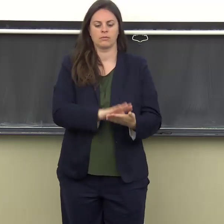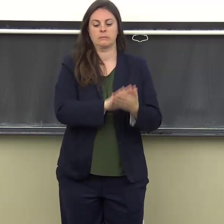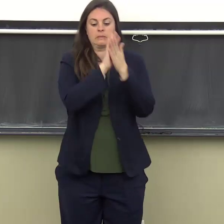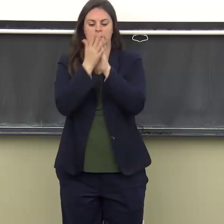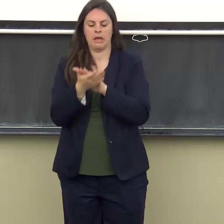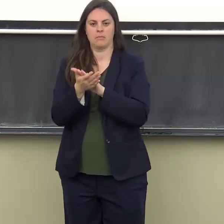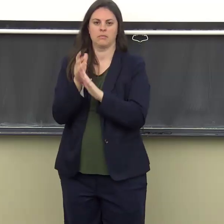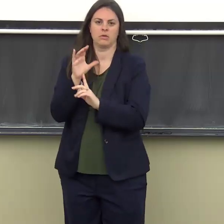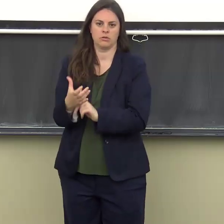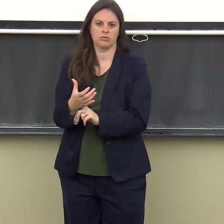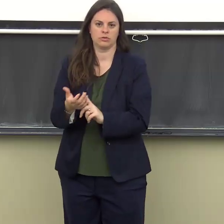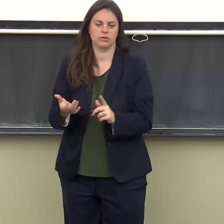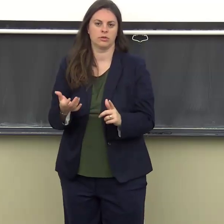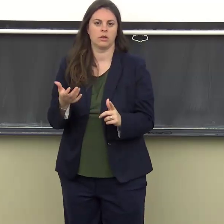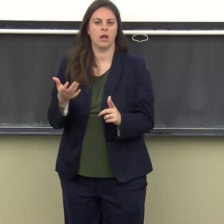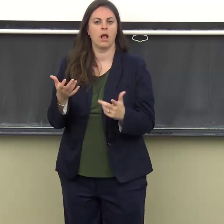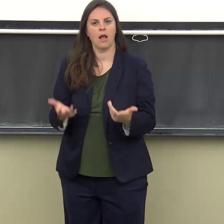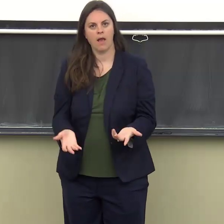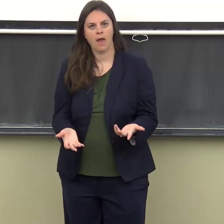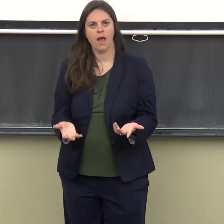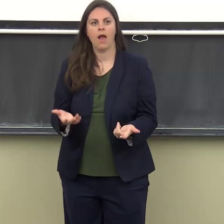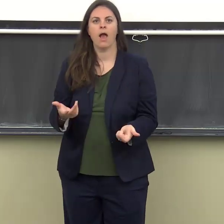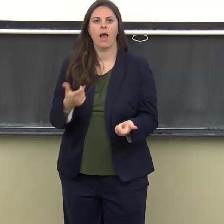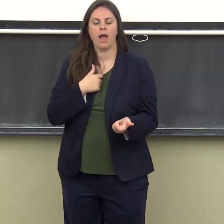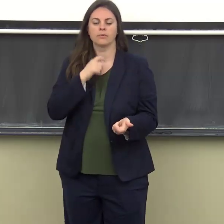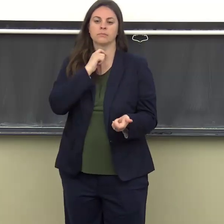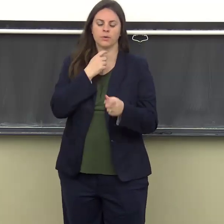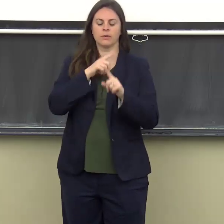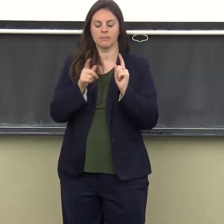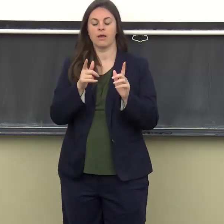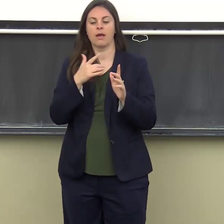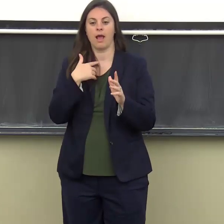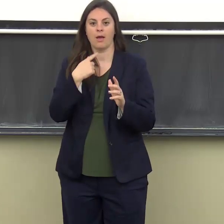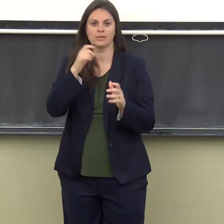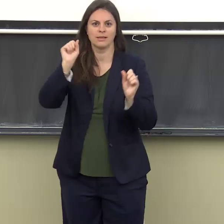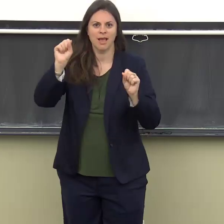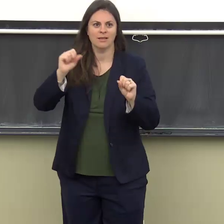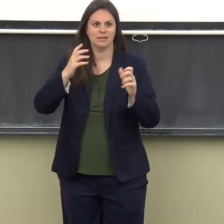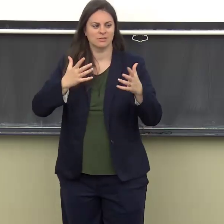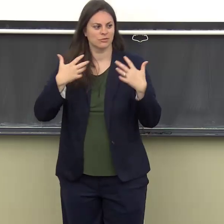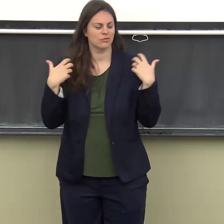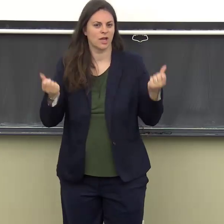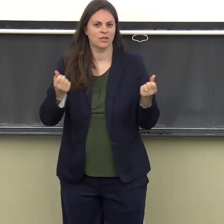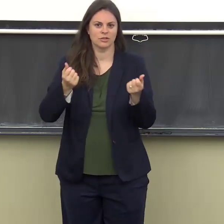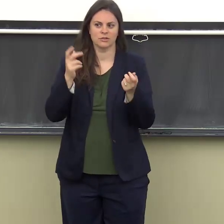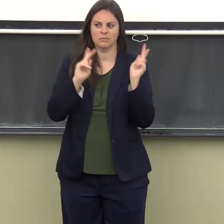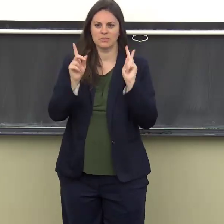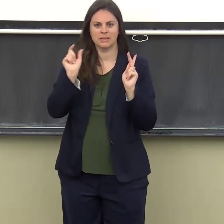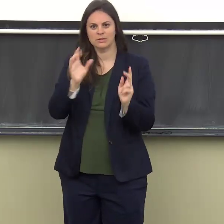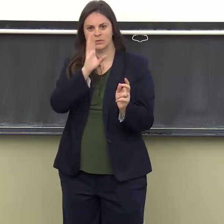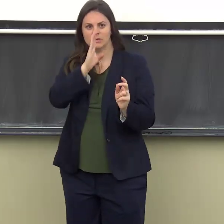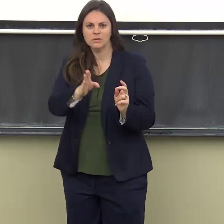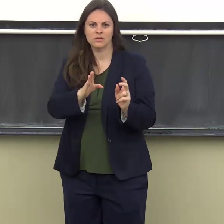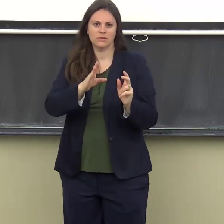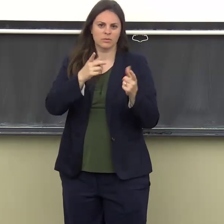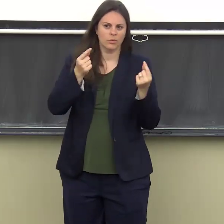liked because I was muted, but I was saying, yes, it is courageous for people to speak up and figure out what do we do. So I think toward